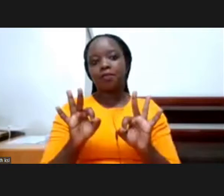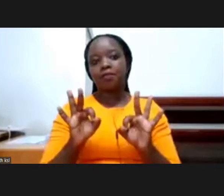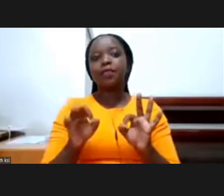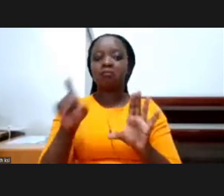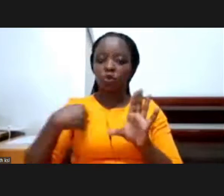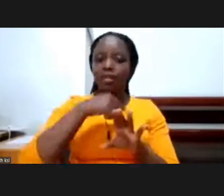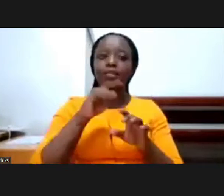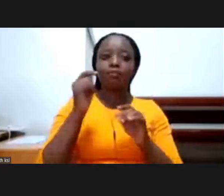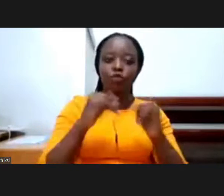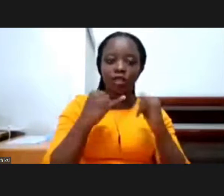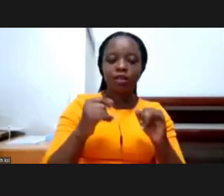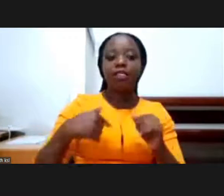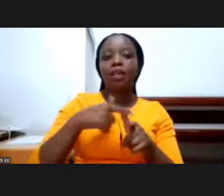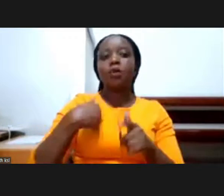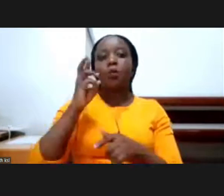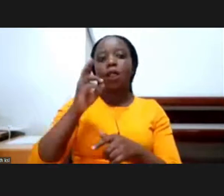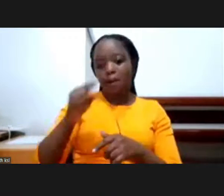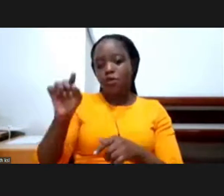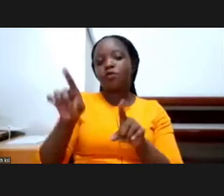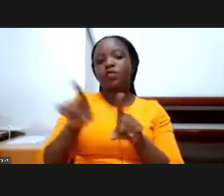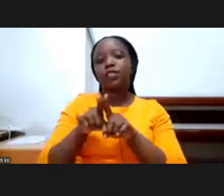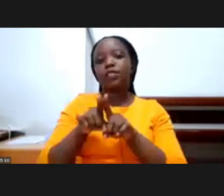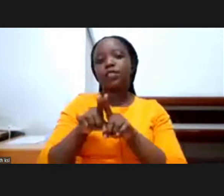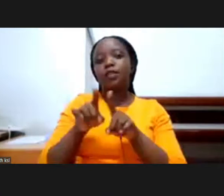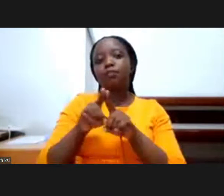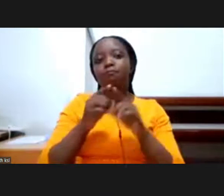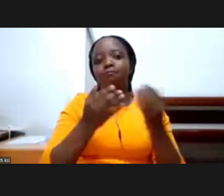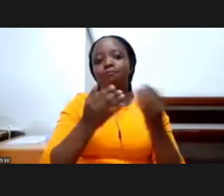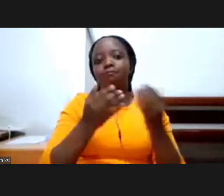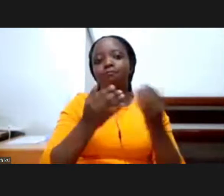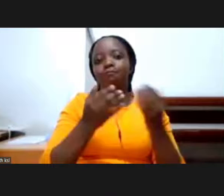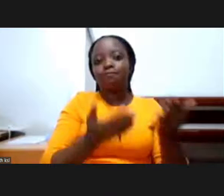for the same. Over to you, Margaret.